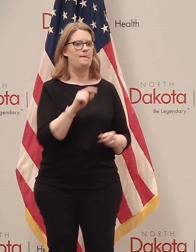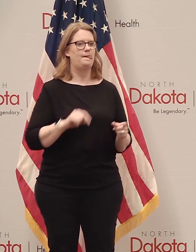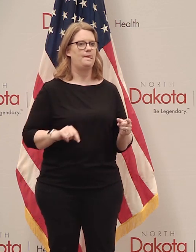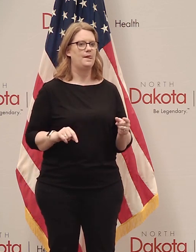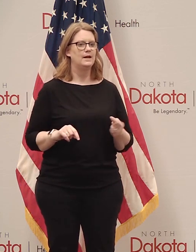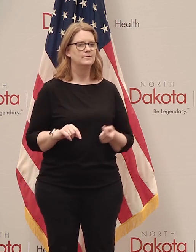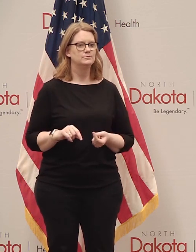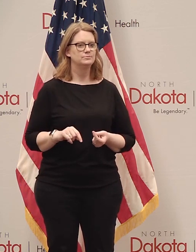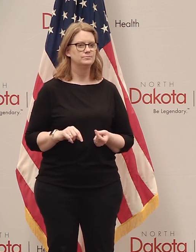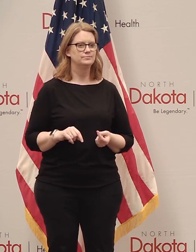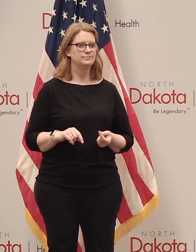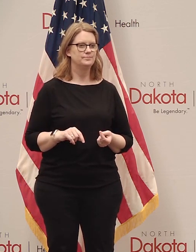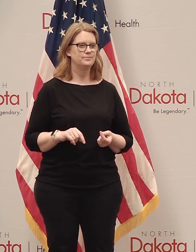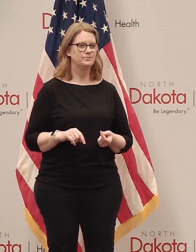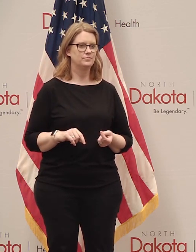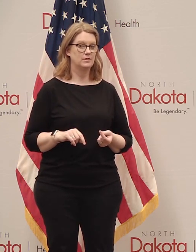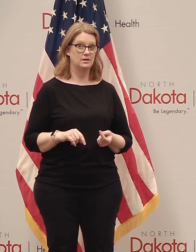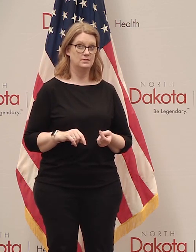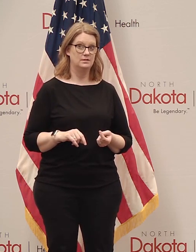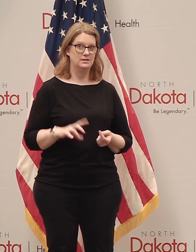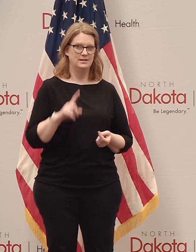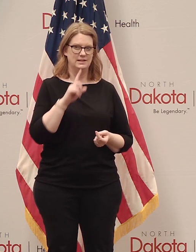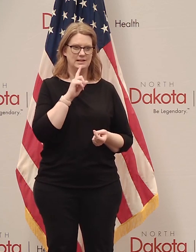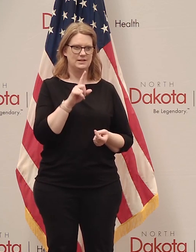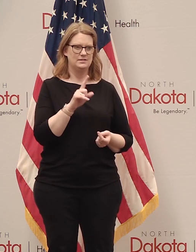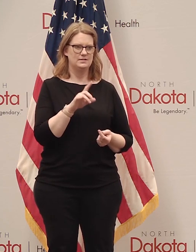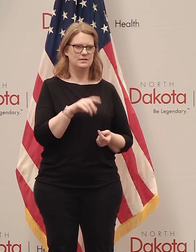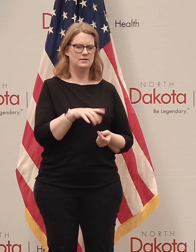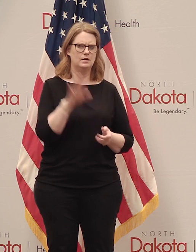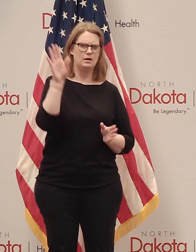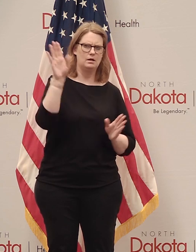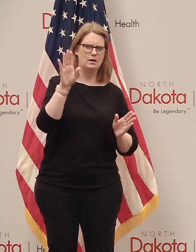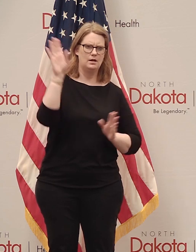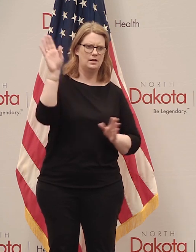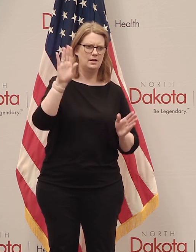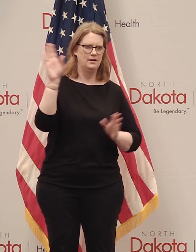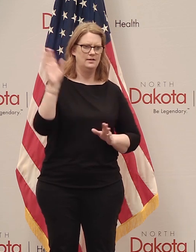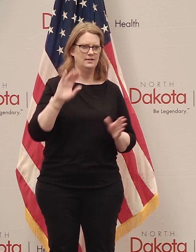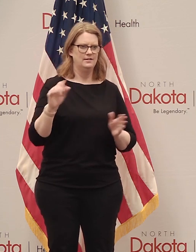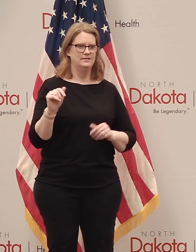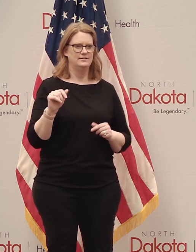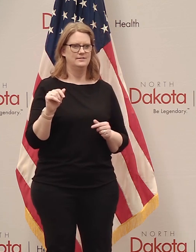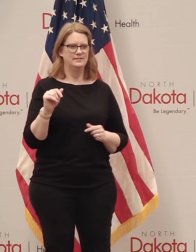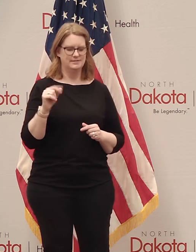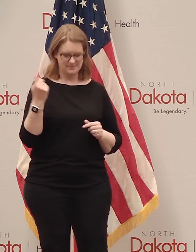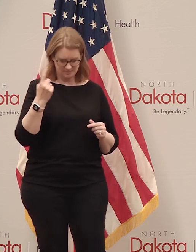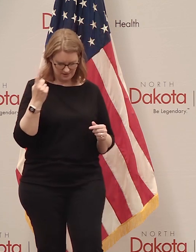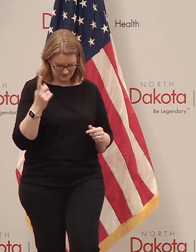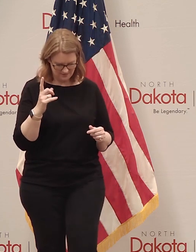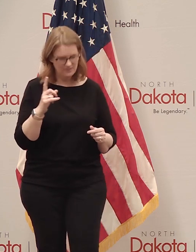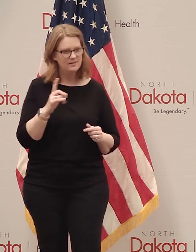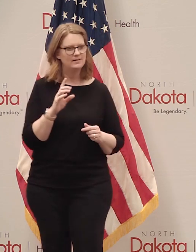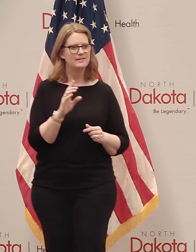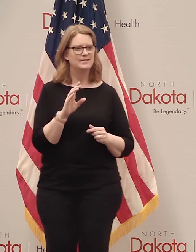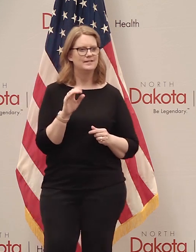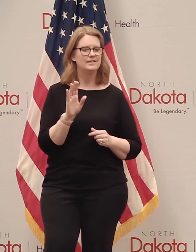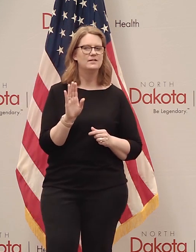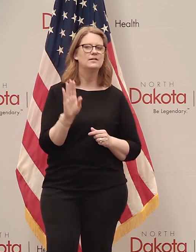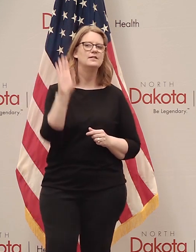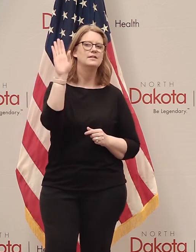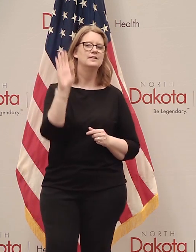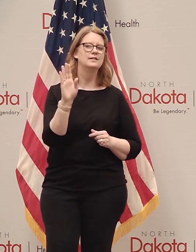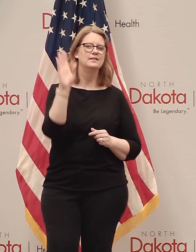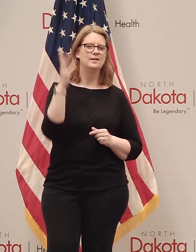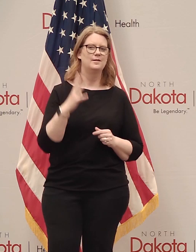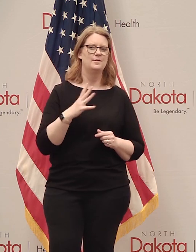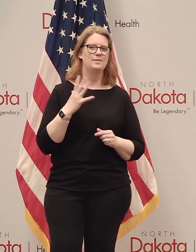that was a very subtle. It was like a high-end Sotheby's auction kind of hand raising there. Yeah,